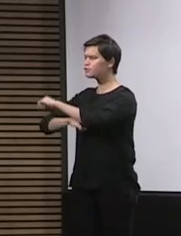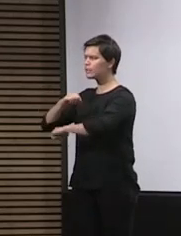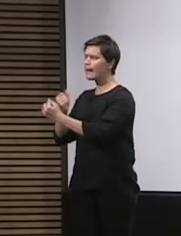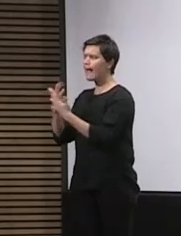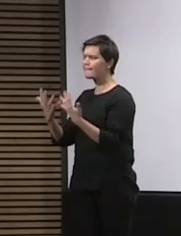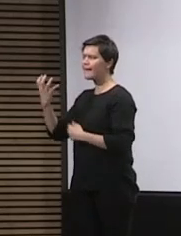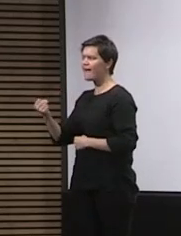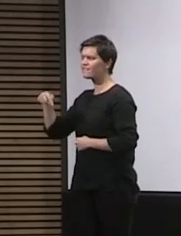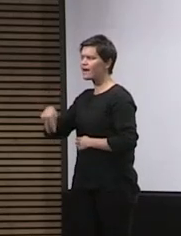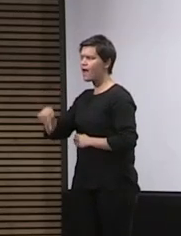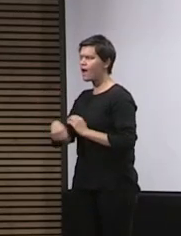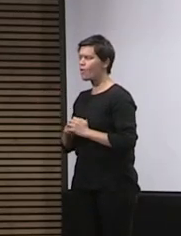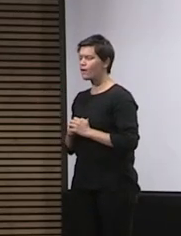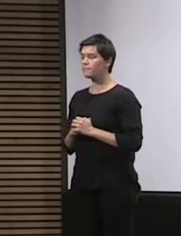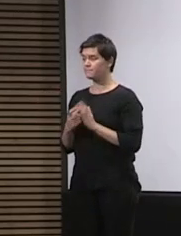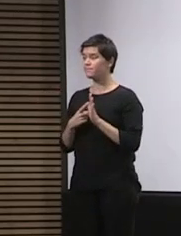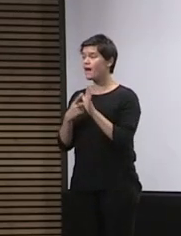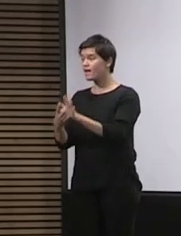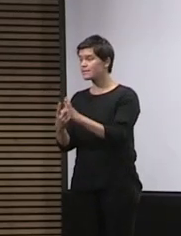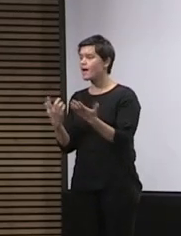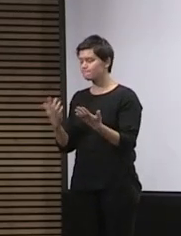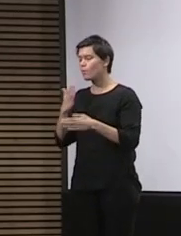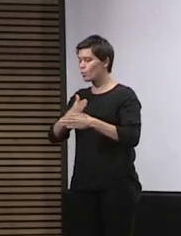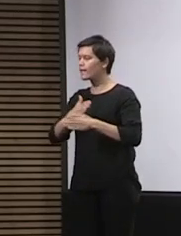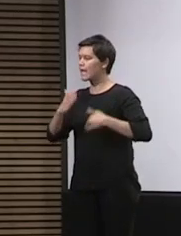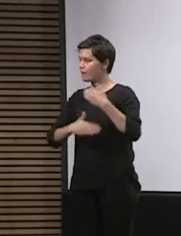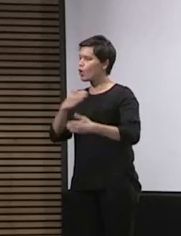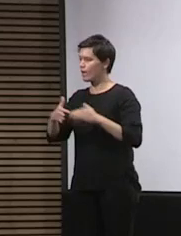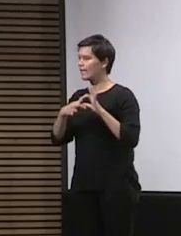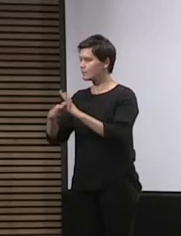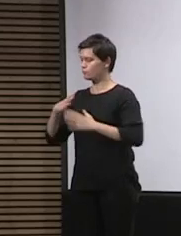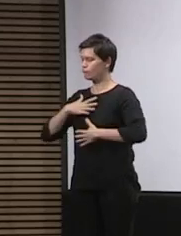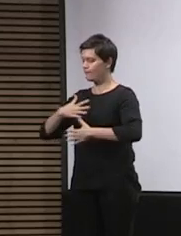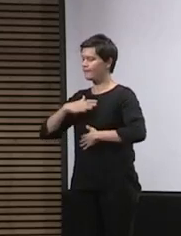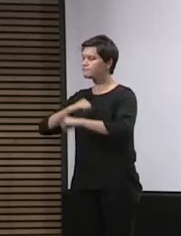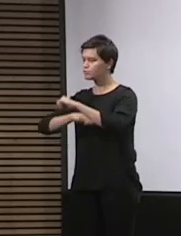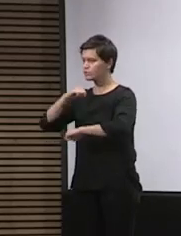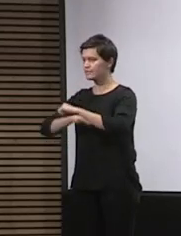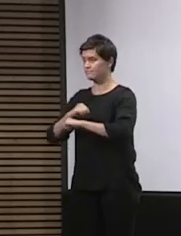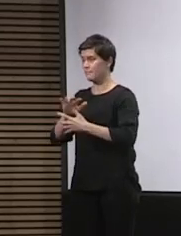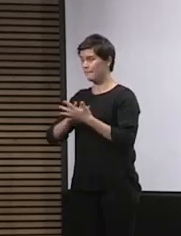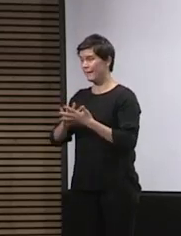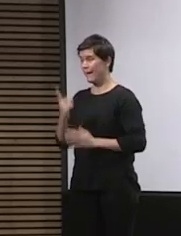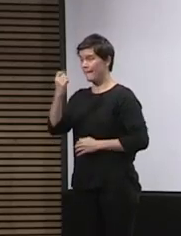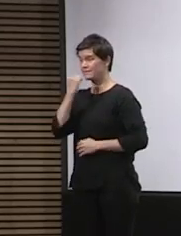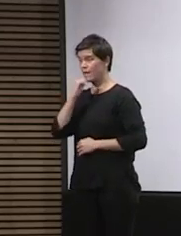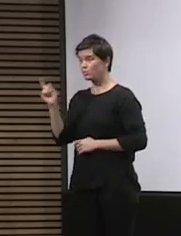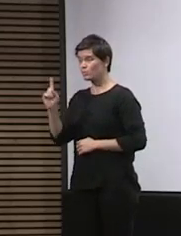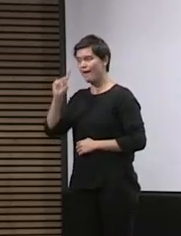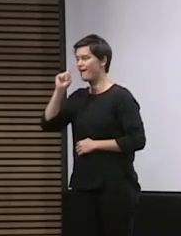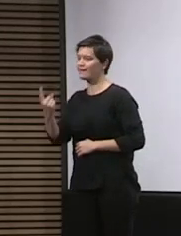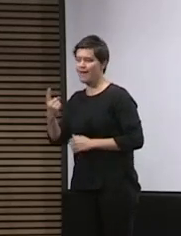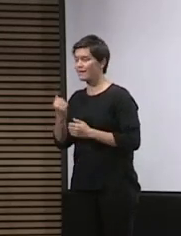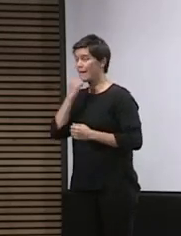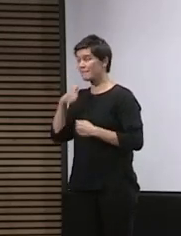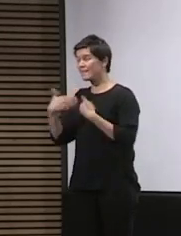been ordered? I'm aware that work is ongoing in that area, so I'm not able to update you today on any numbers